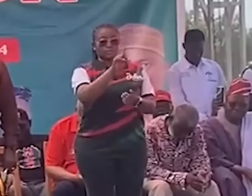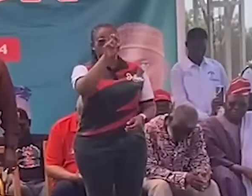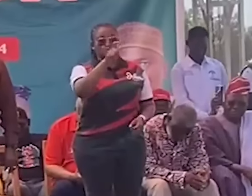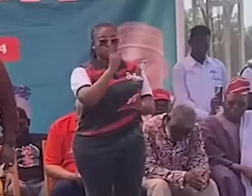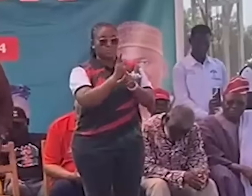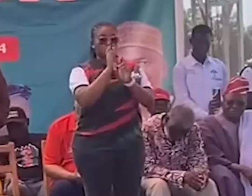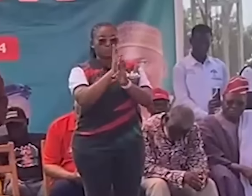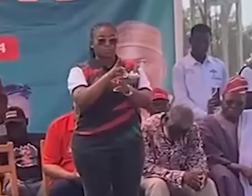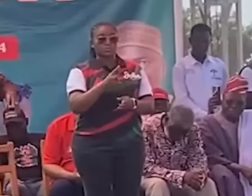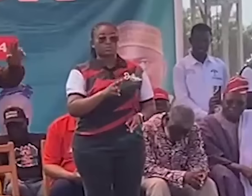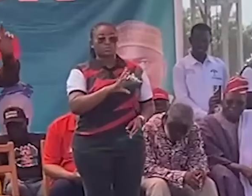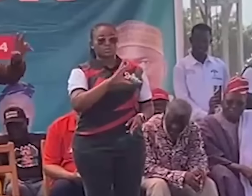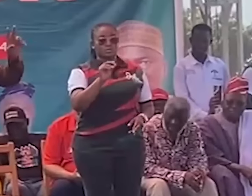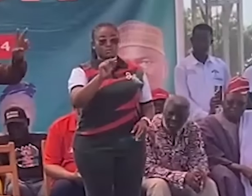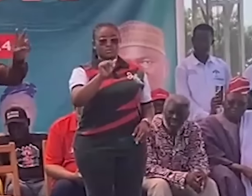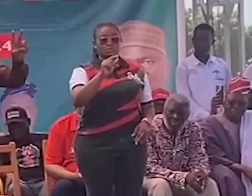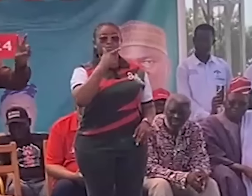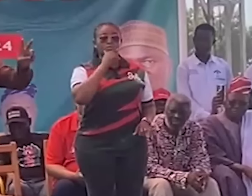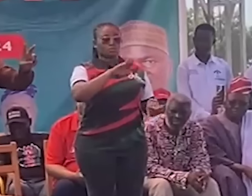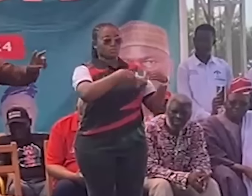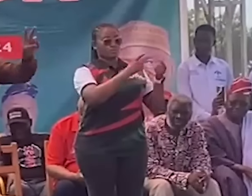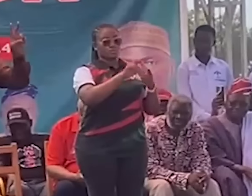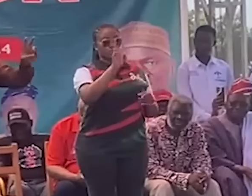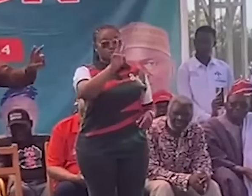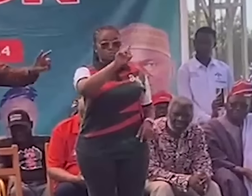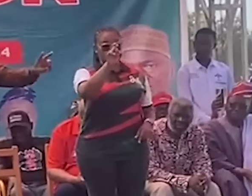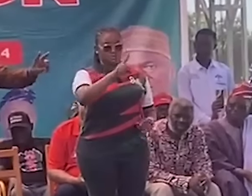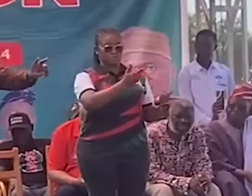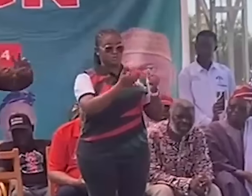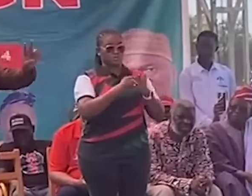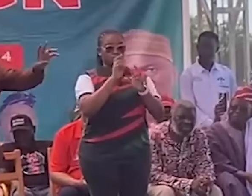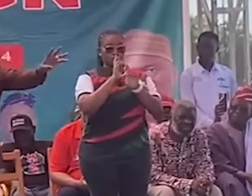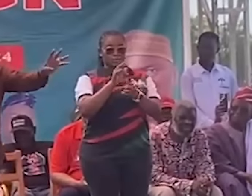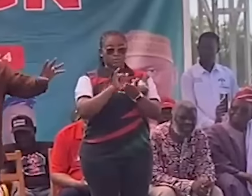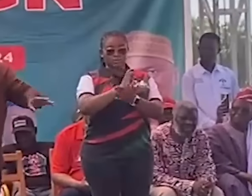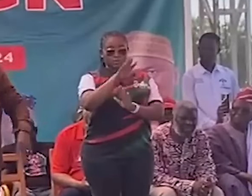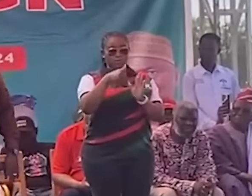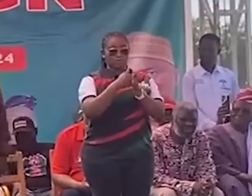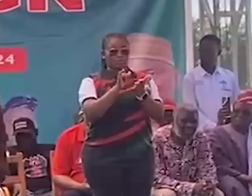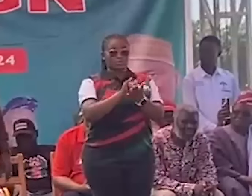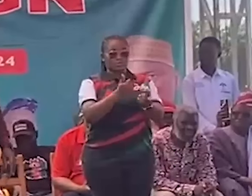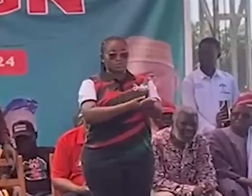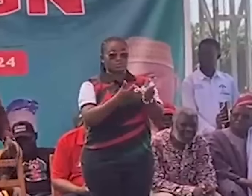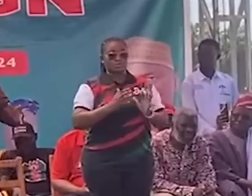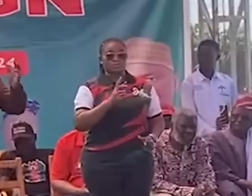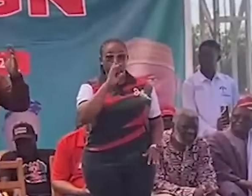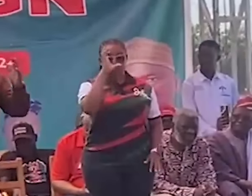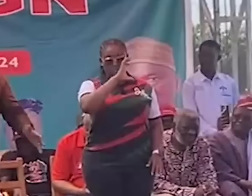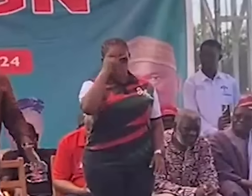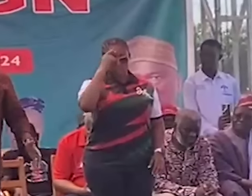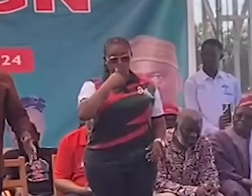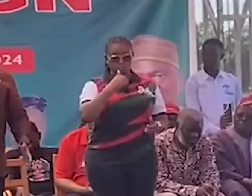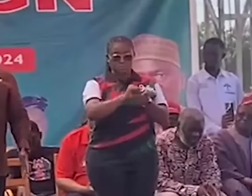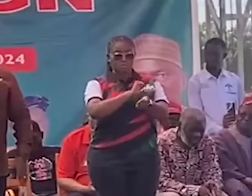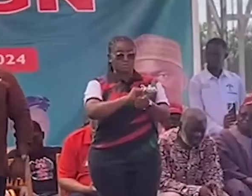Just answer them. Akufo-Addo too, I've given him 2 questions. He should come and answer them. That's all Ghanaians are looking for. You have